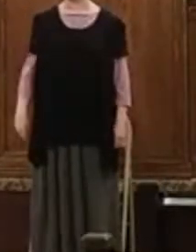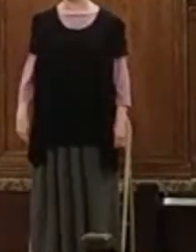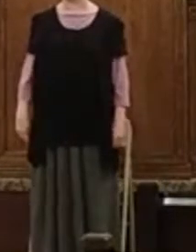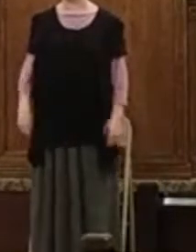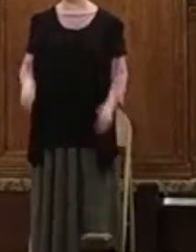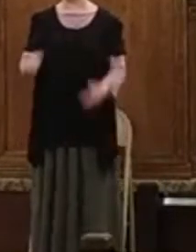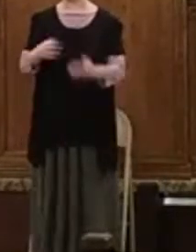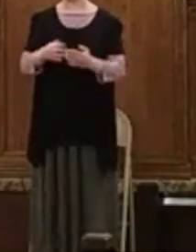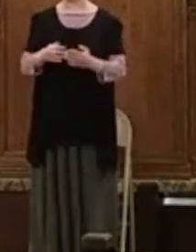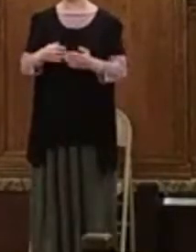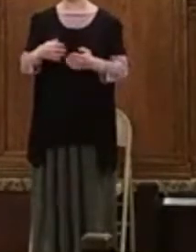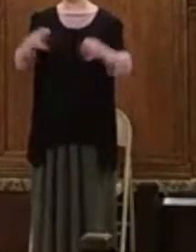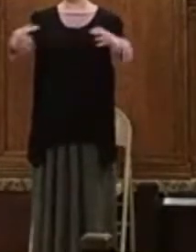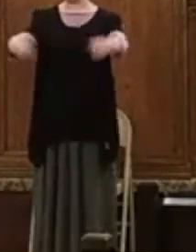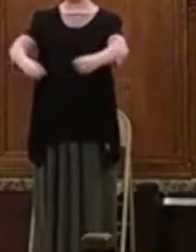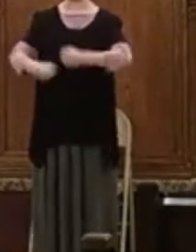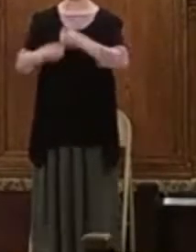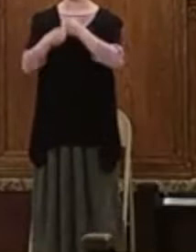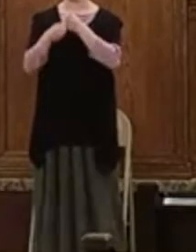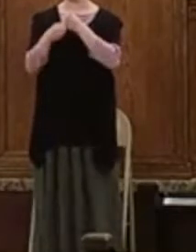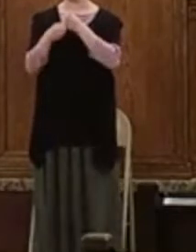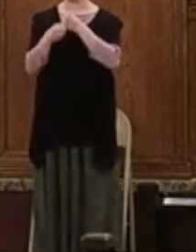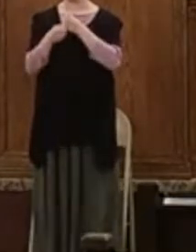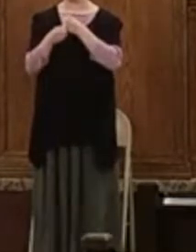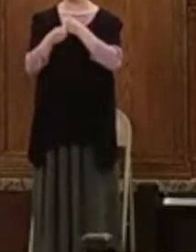And the bush wasn't consumed.